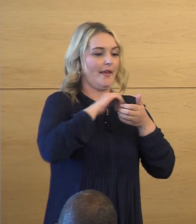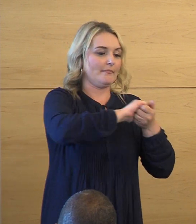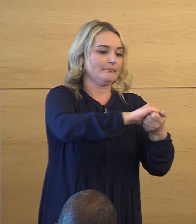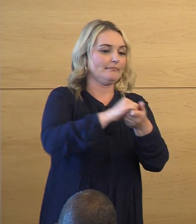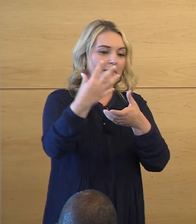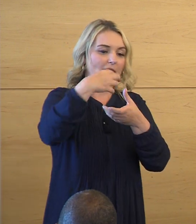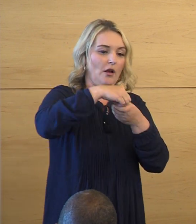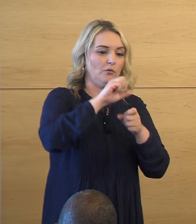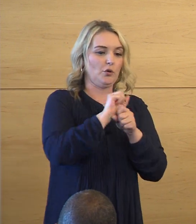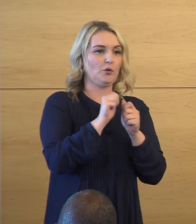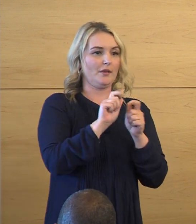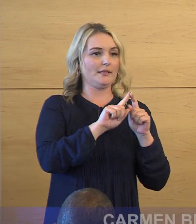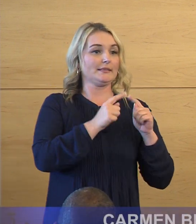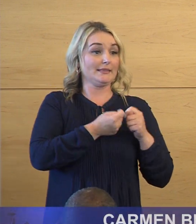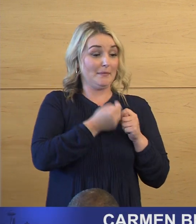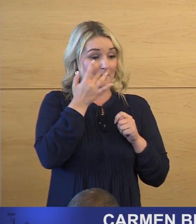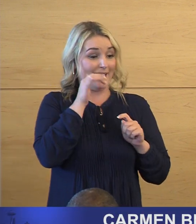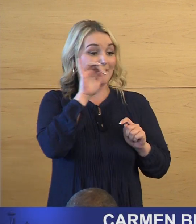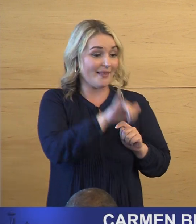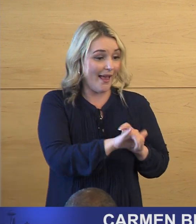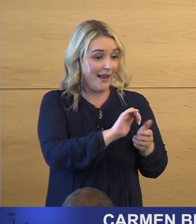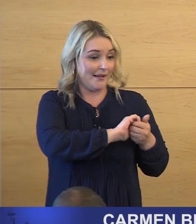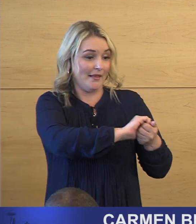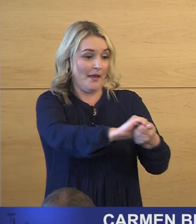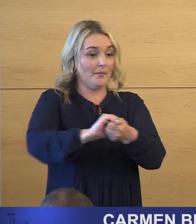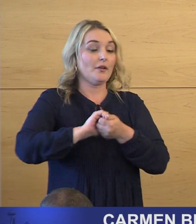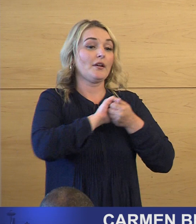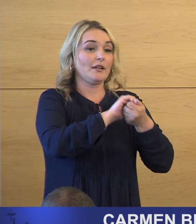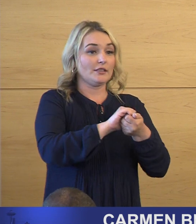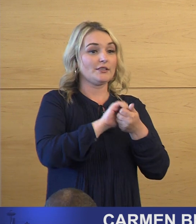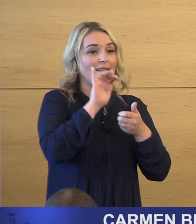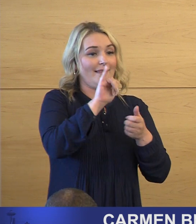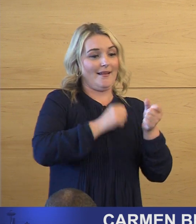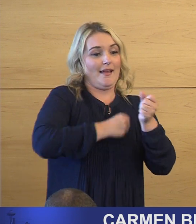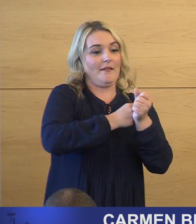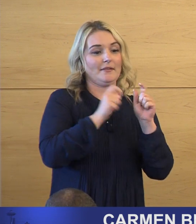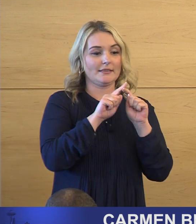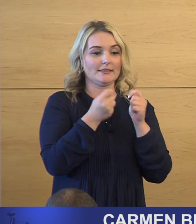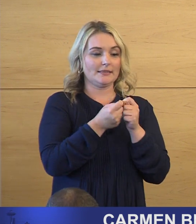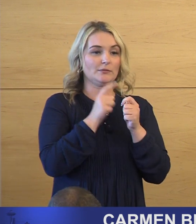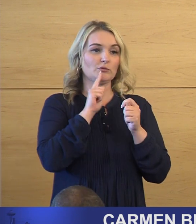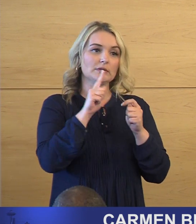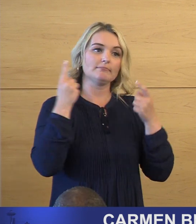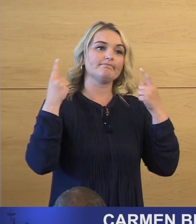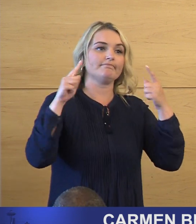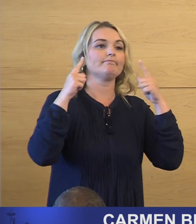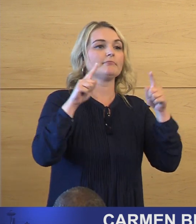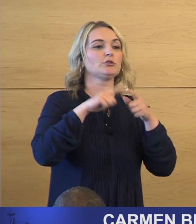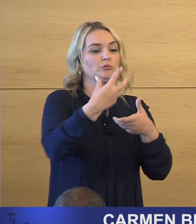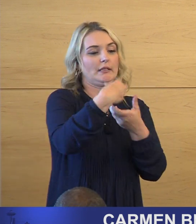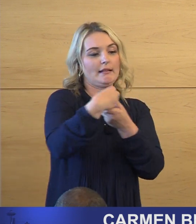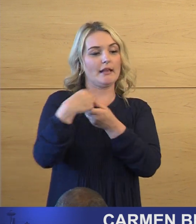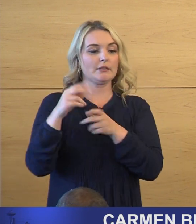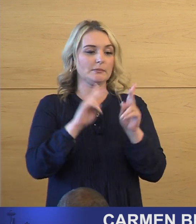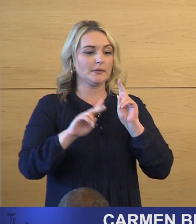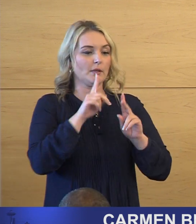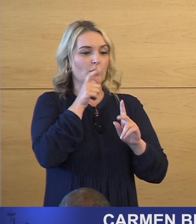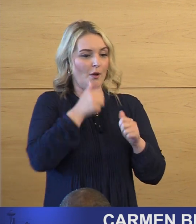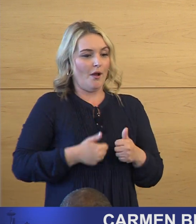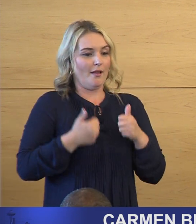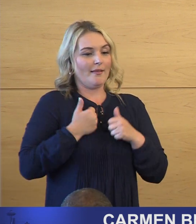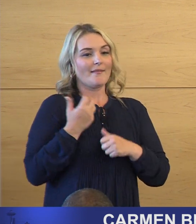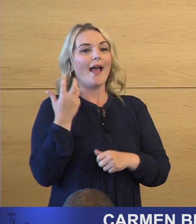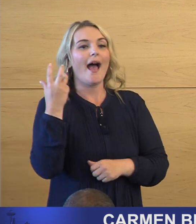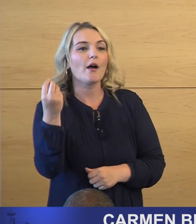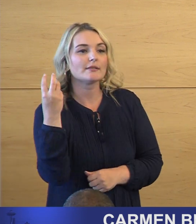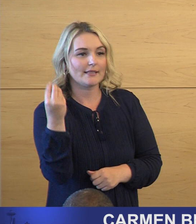this team. And because of this collaboration, the navigation team is having great success engaging people who are living